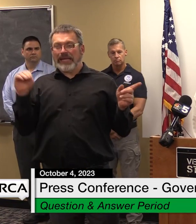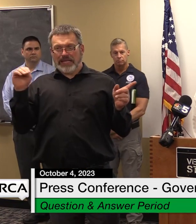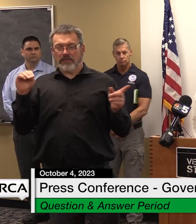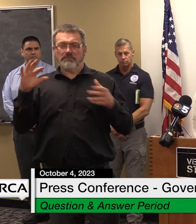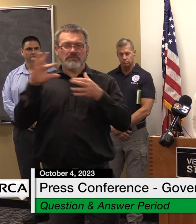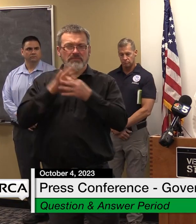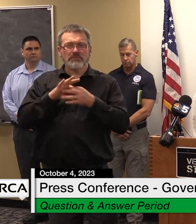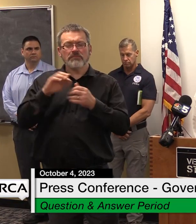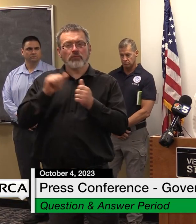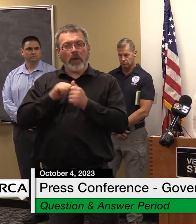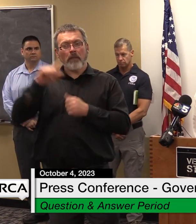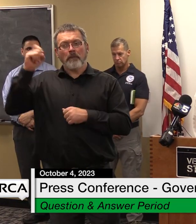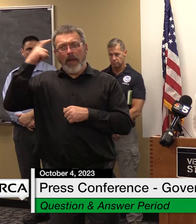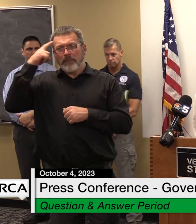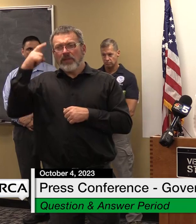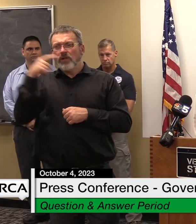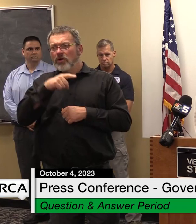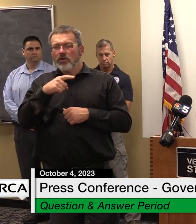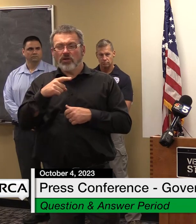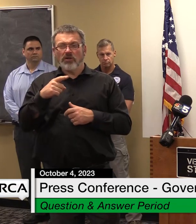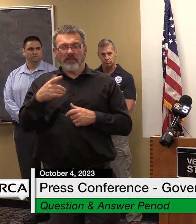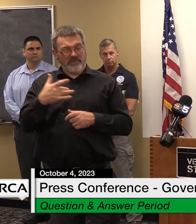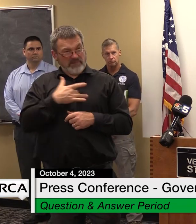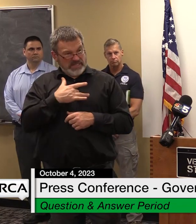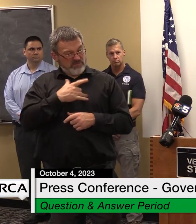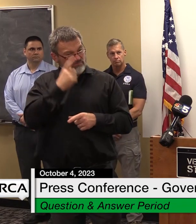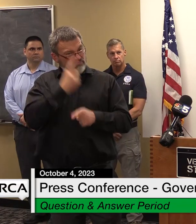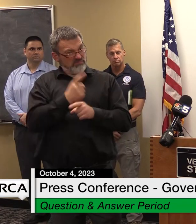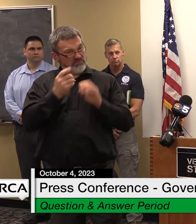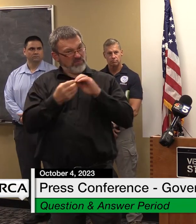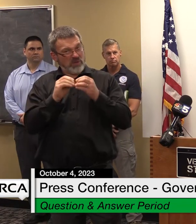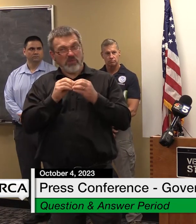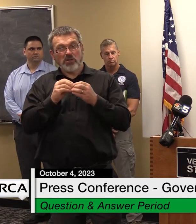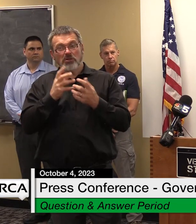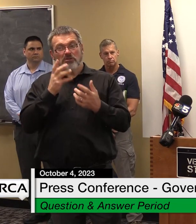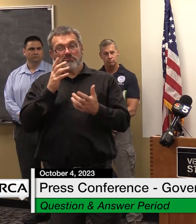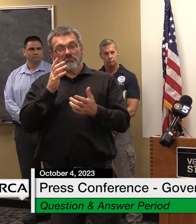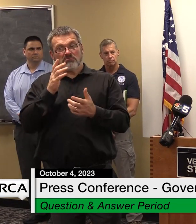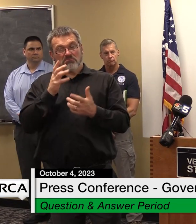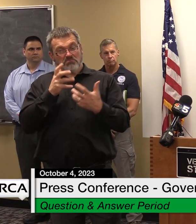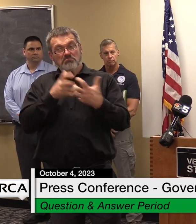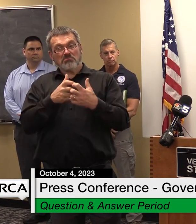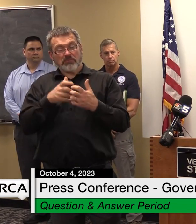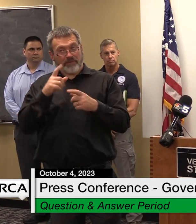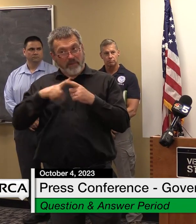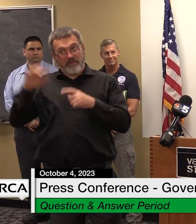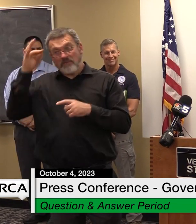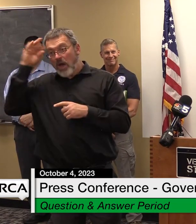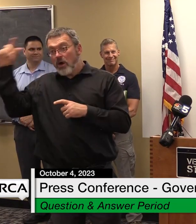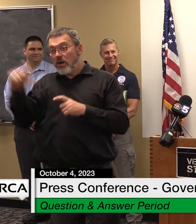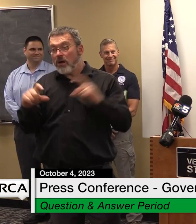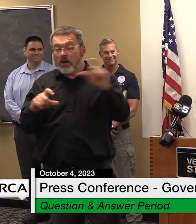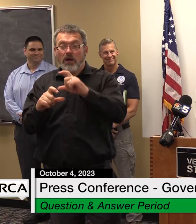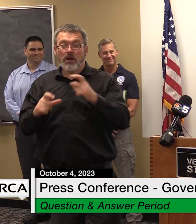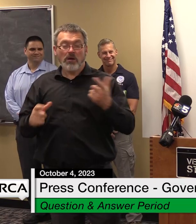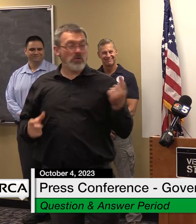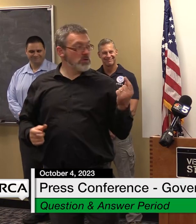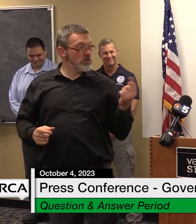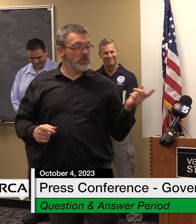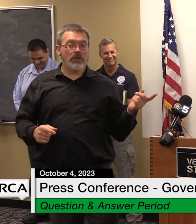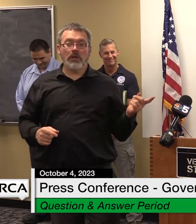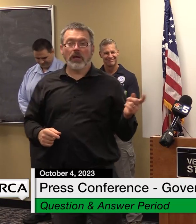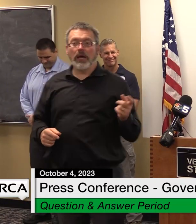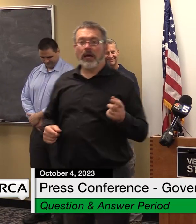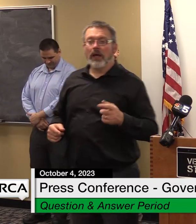with that? And if so, where's that money going to come from? Is that all federal FEMA dollars going to help? We rebuild those buildings, or we heard the